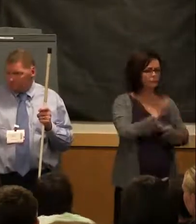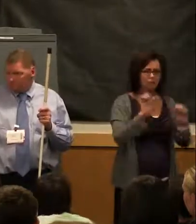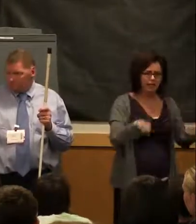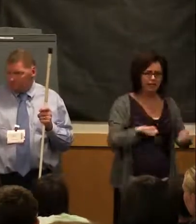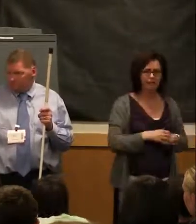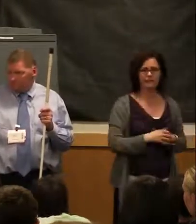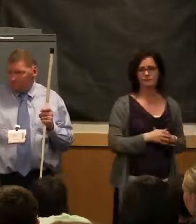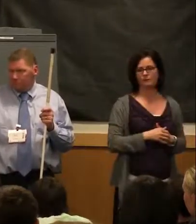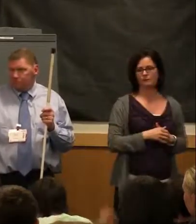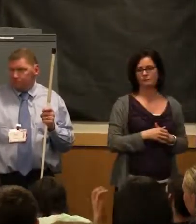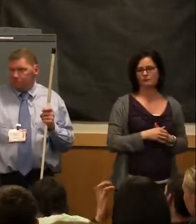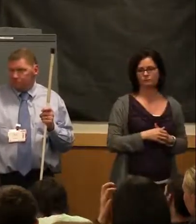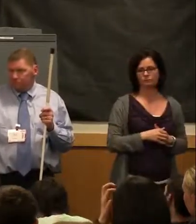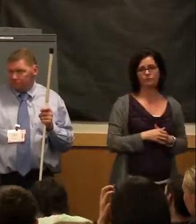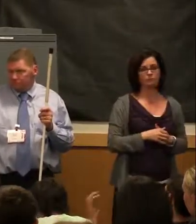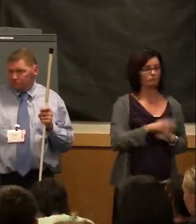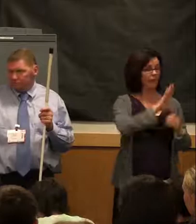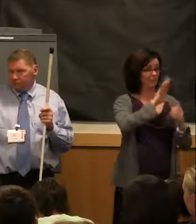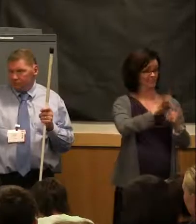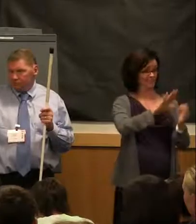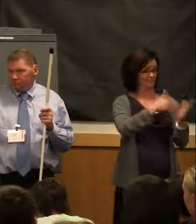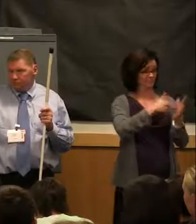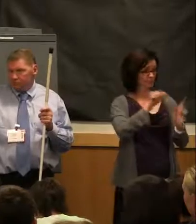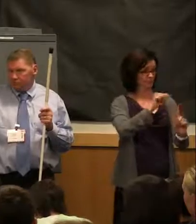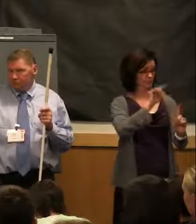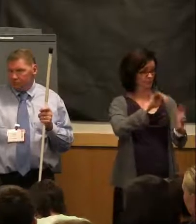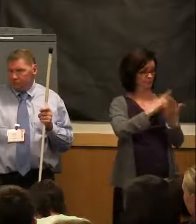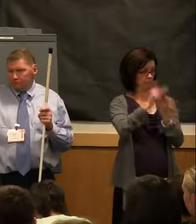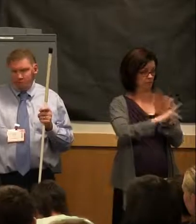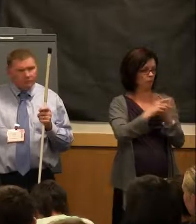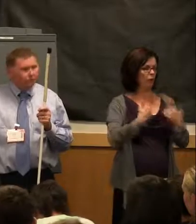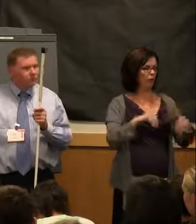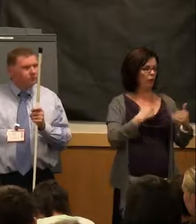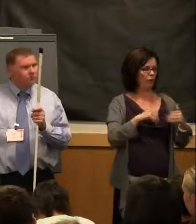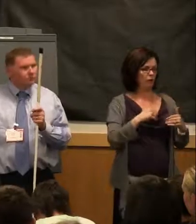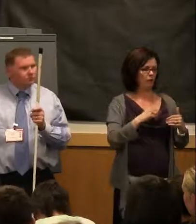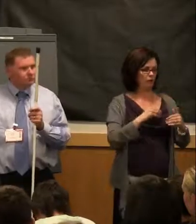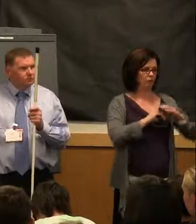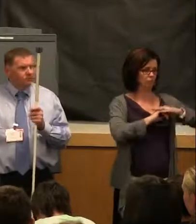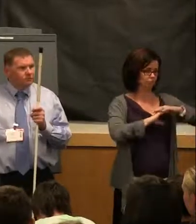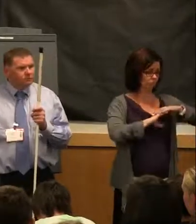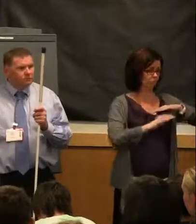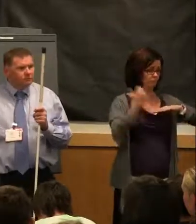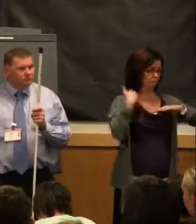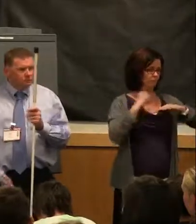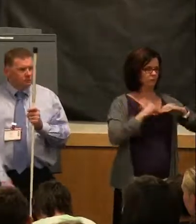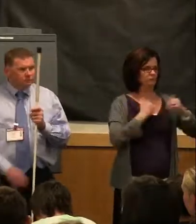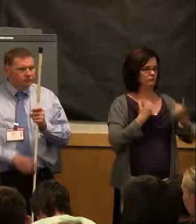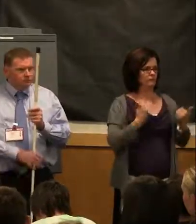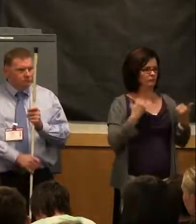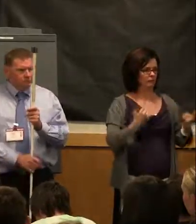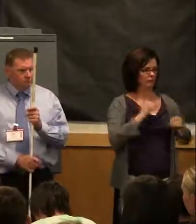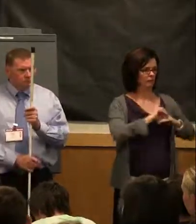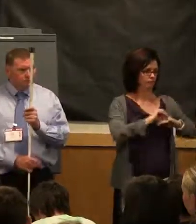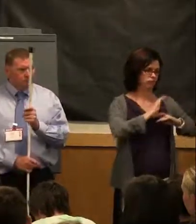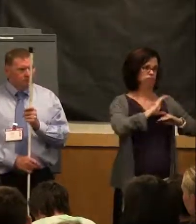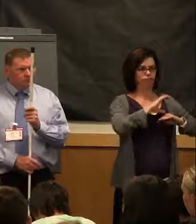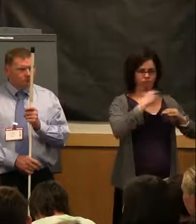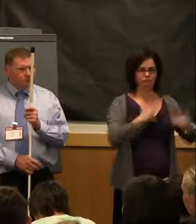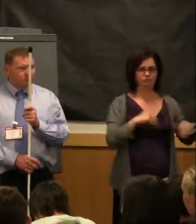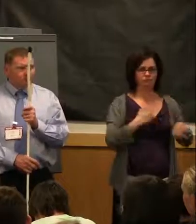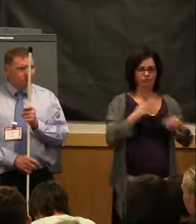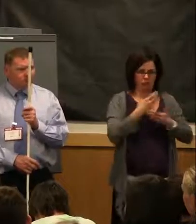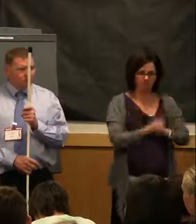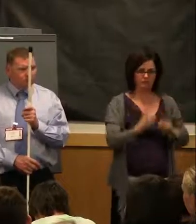So, yeah, the center gave me a lot of confidence in myself and in my abilities to be able to do whatever I